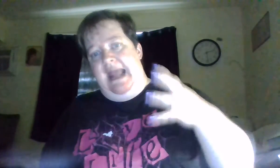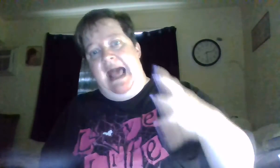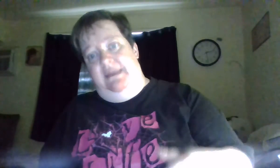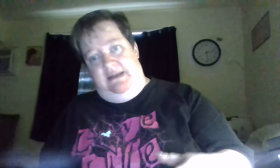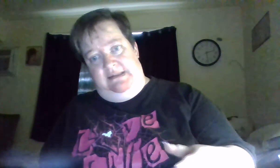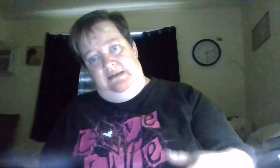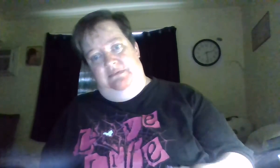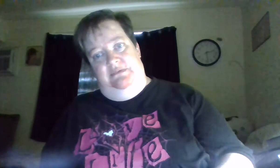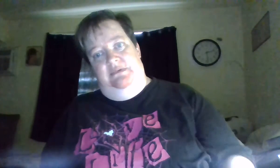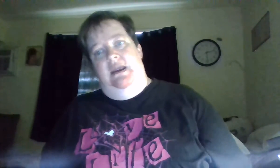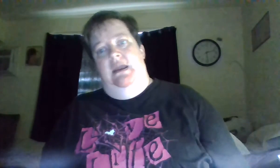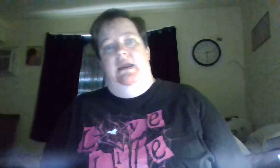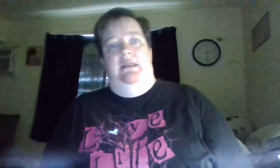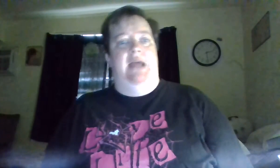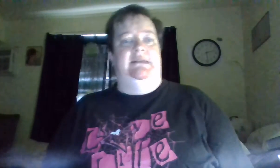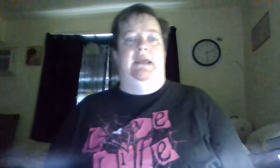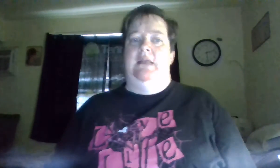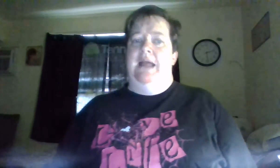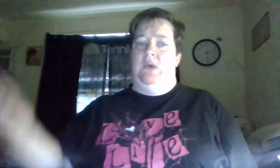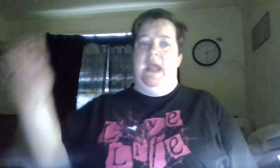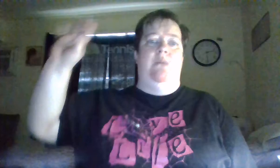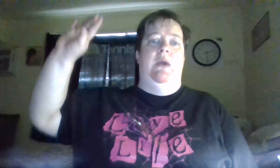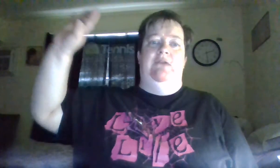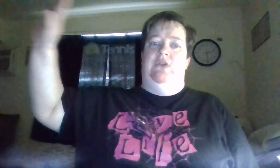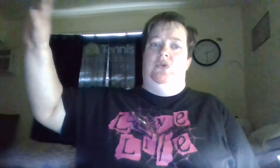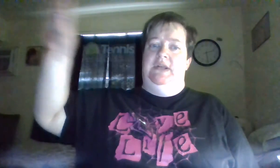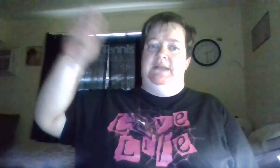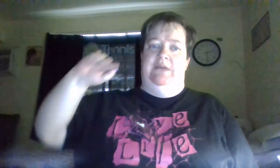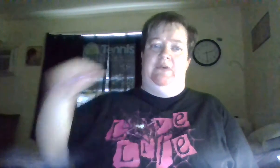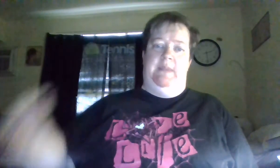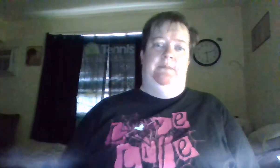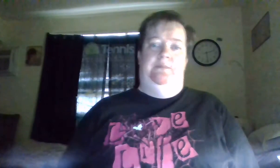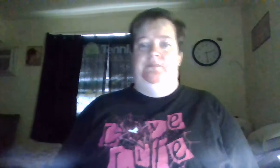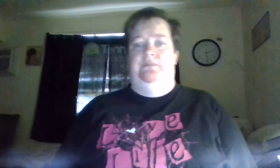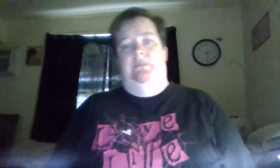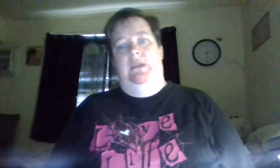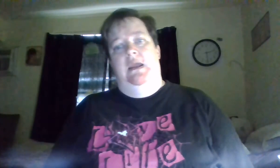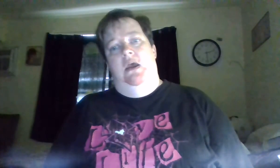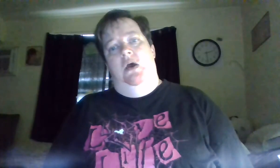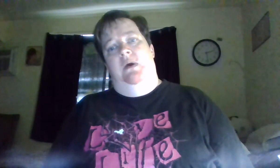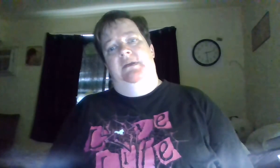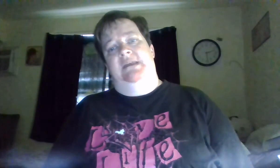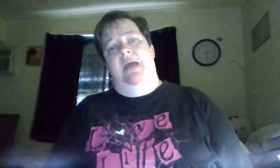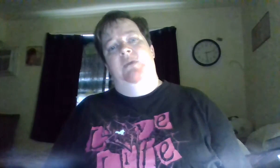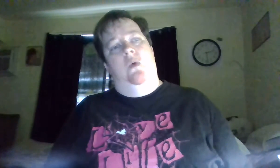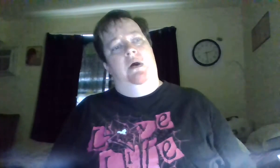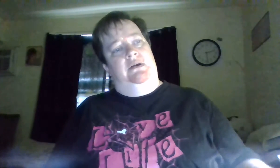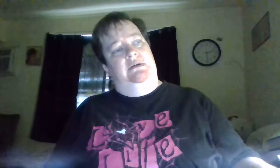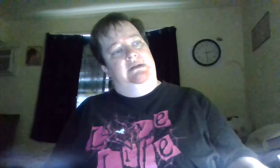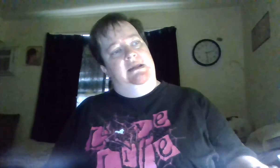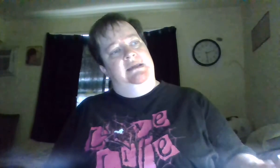out of this." And the guy's like, "That's okay, I'm waiting for the Lord to deliver me." Well, this time the water is